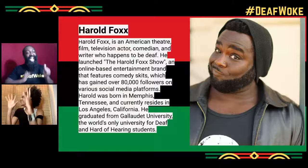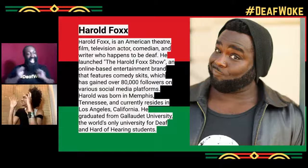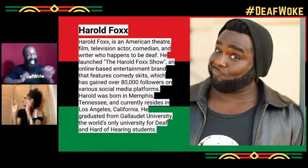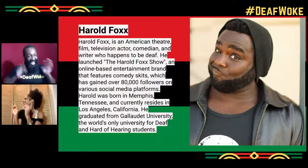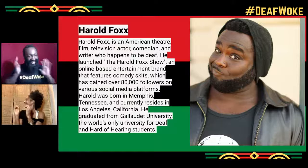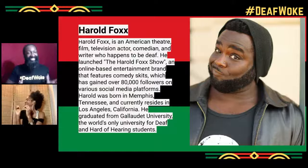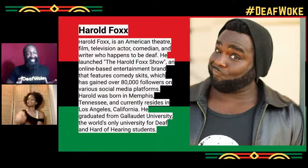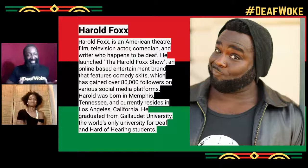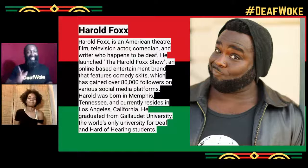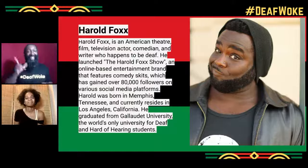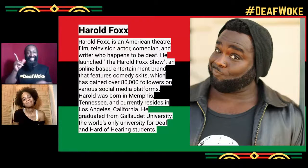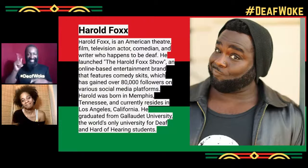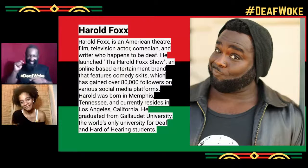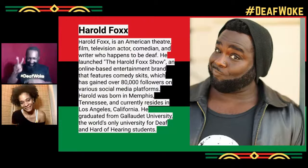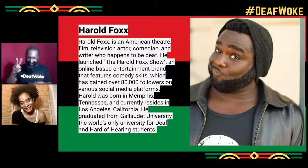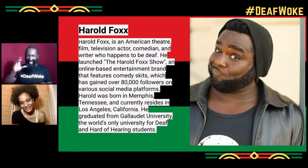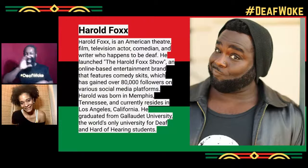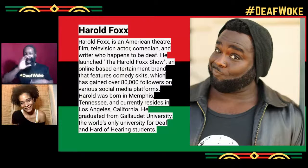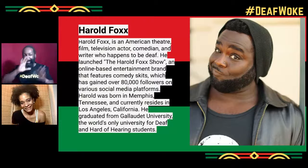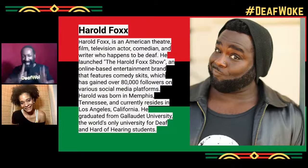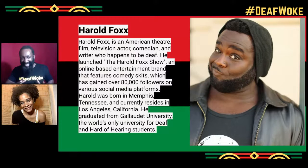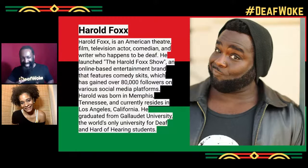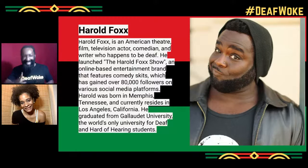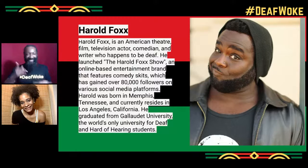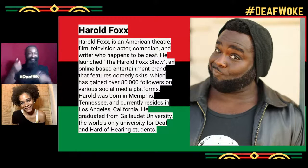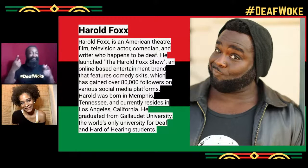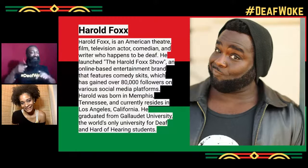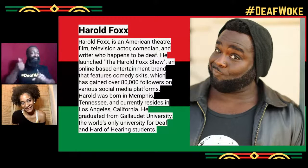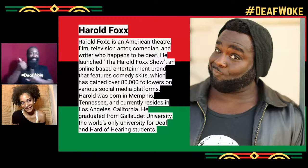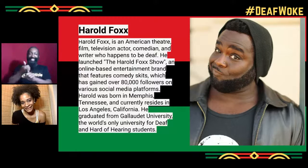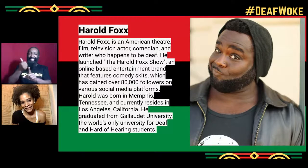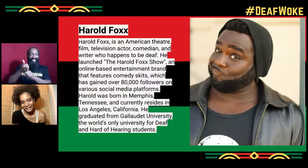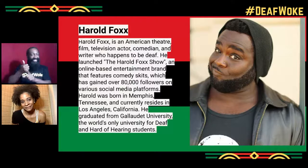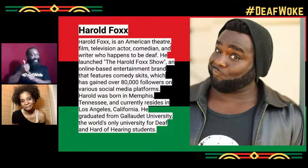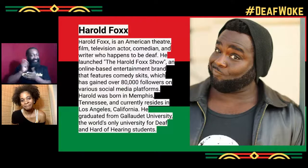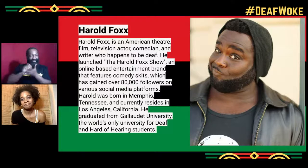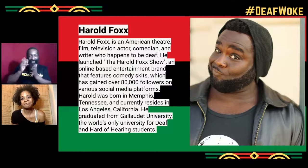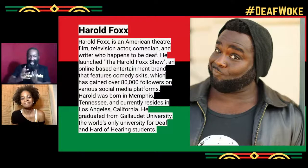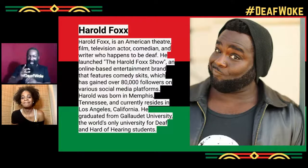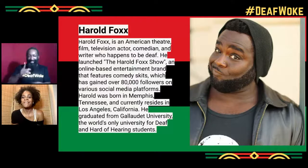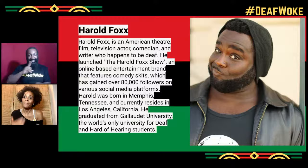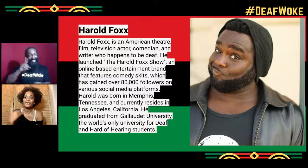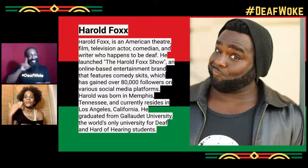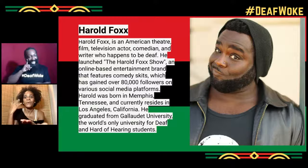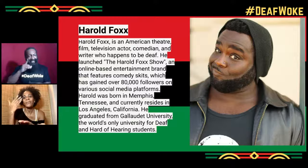Harold Fox. Oh. Yeah, he's an actor, comedian,